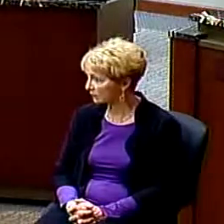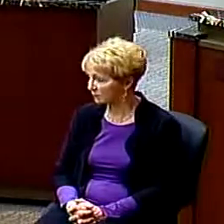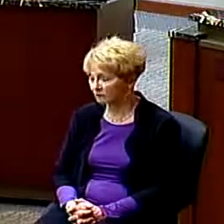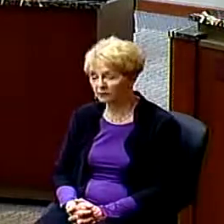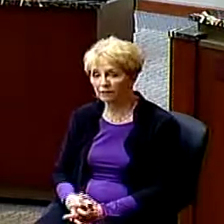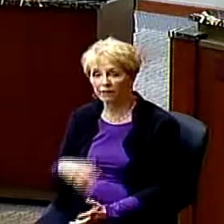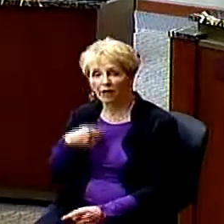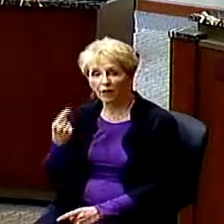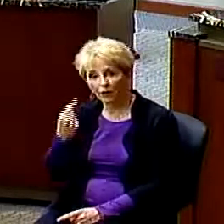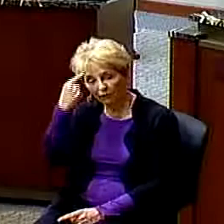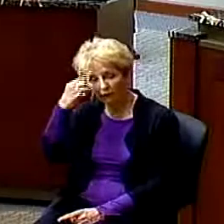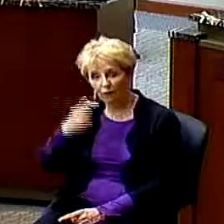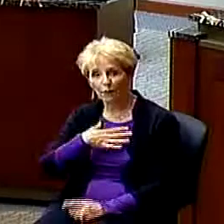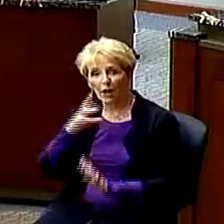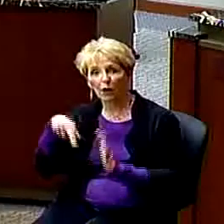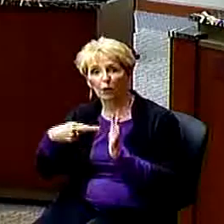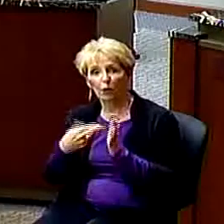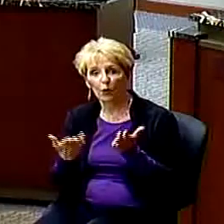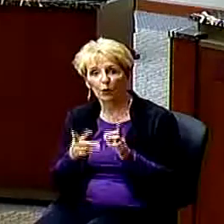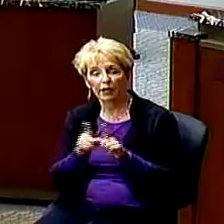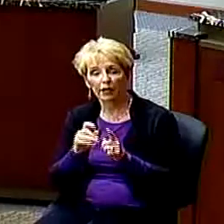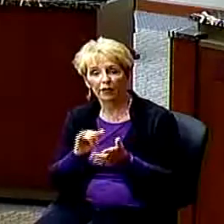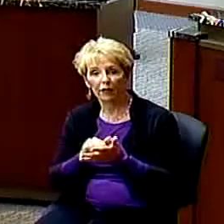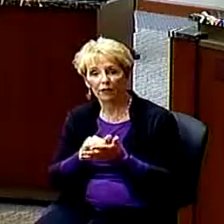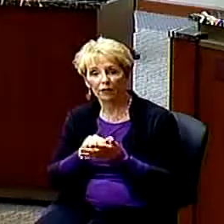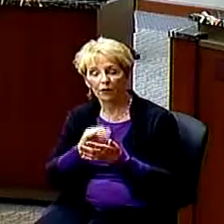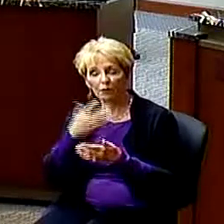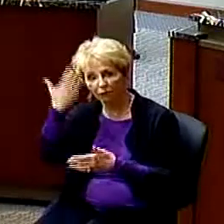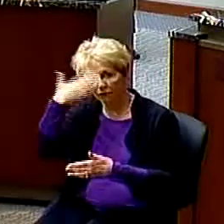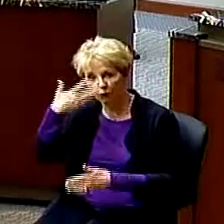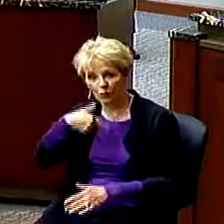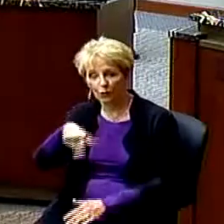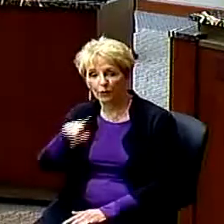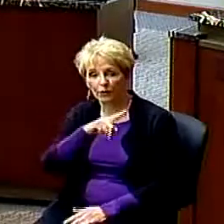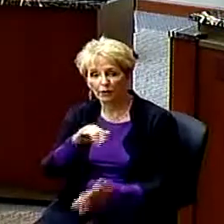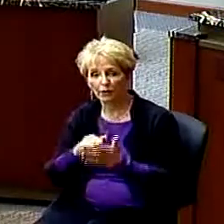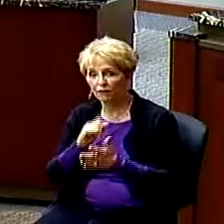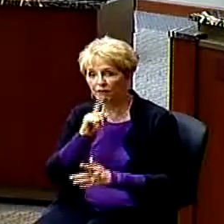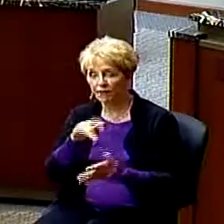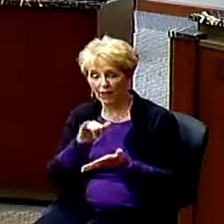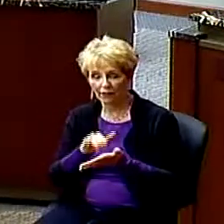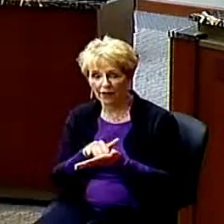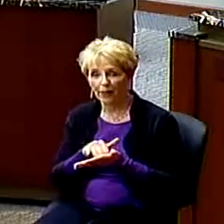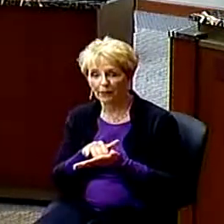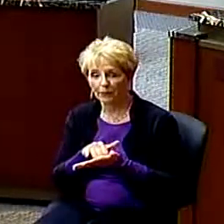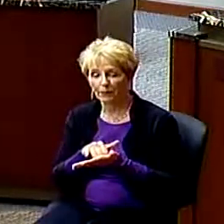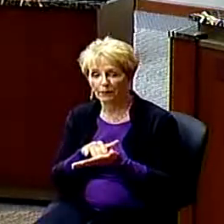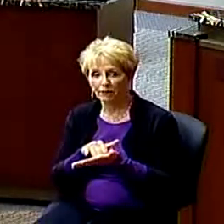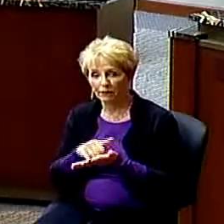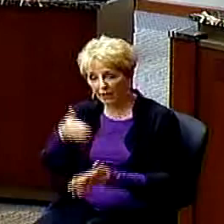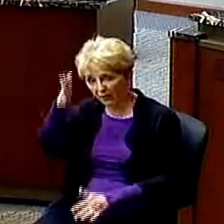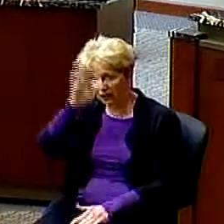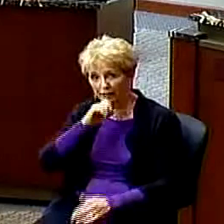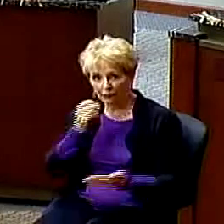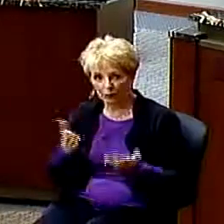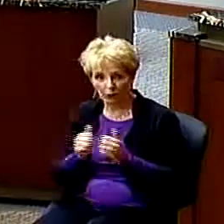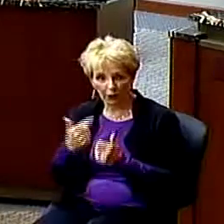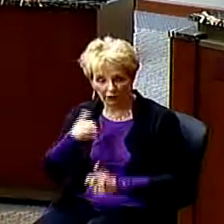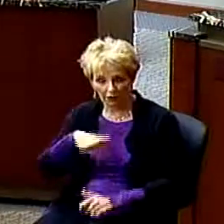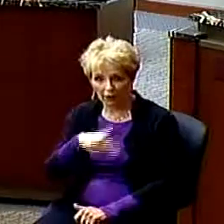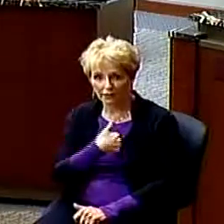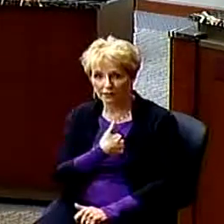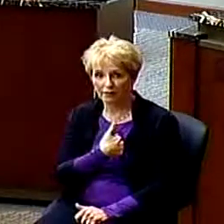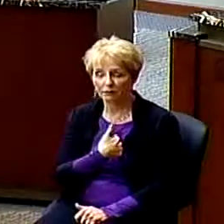I always think of my role here is to hold before you the fact that God is present here with